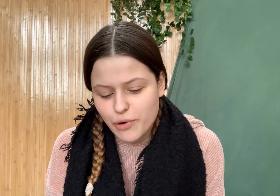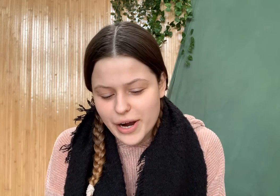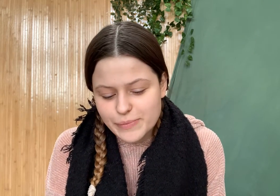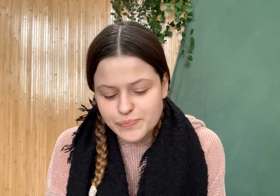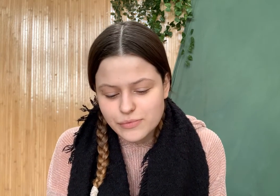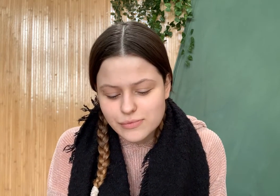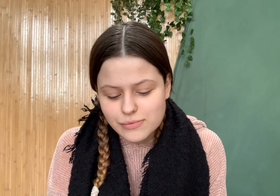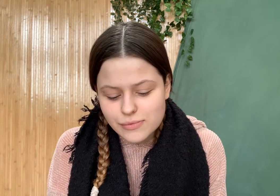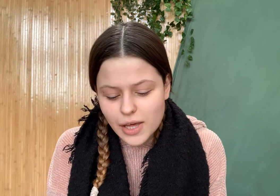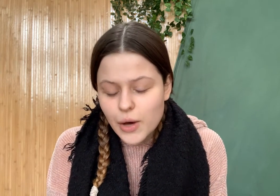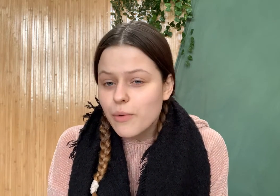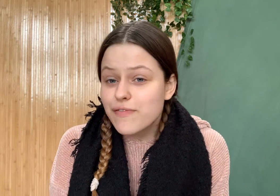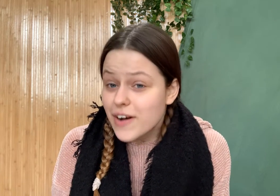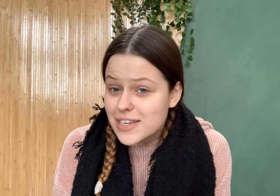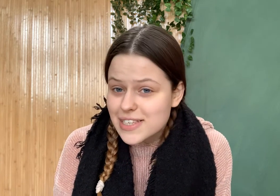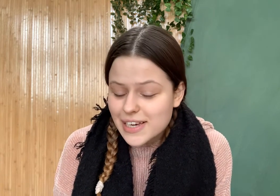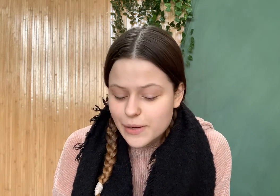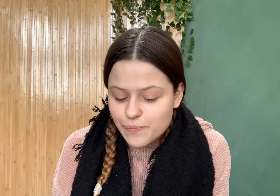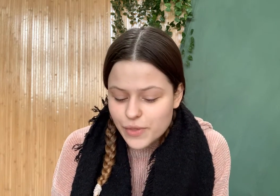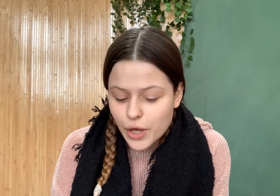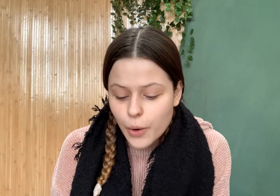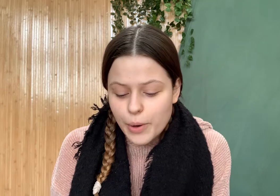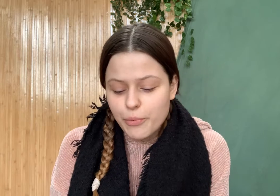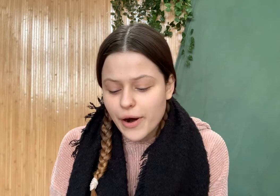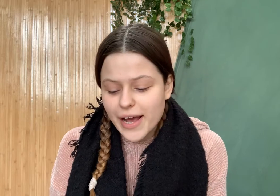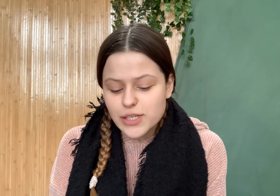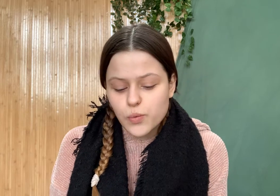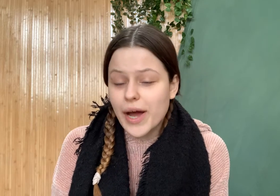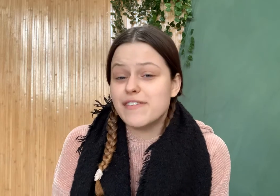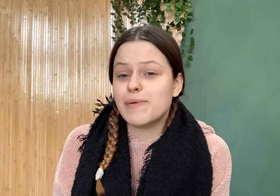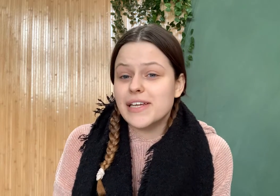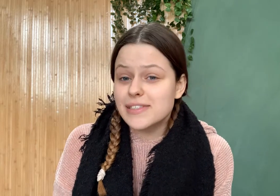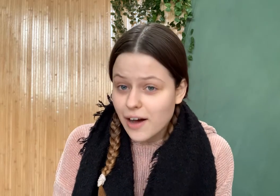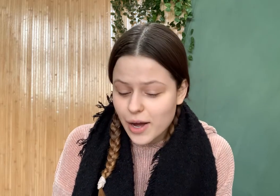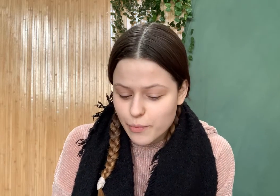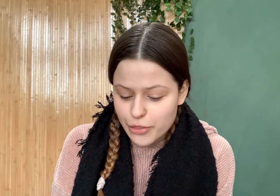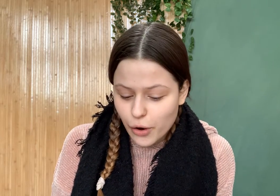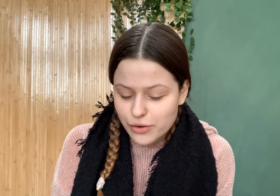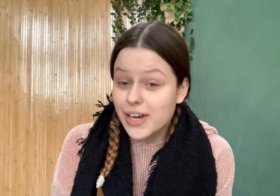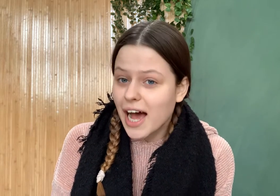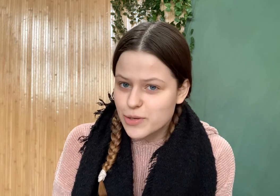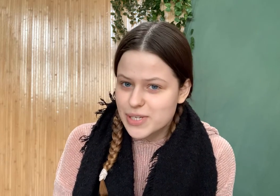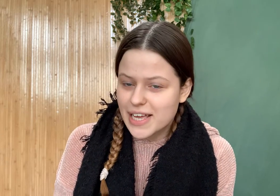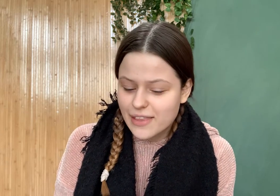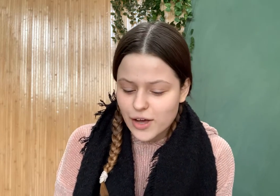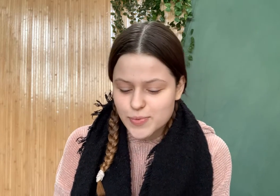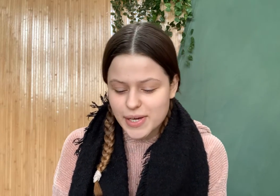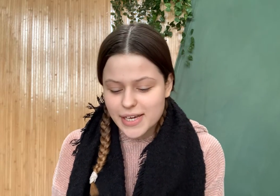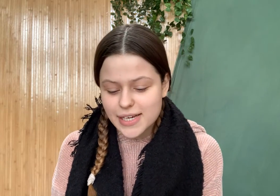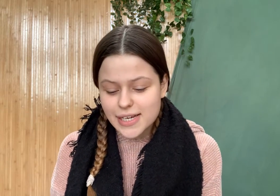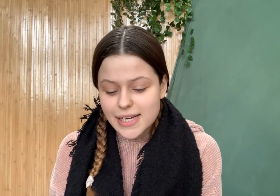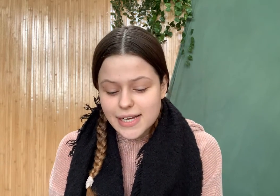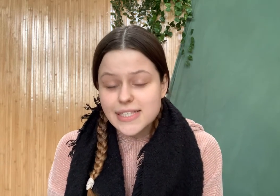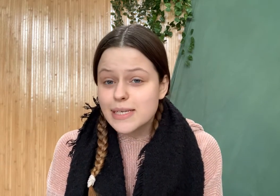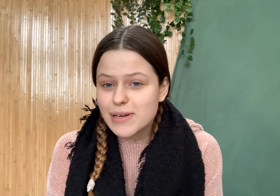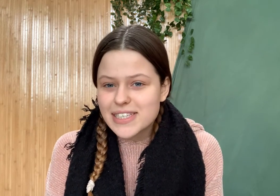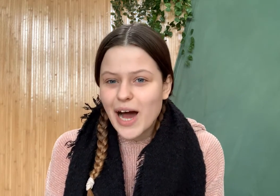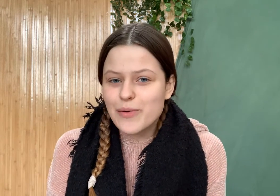pray? Well, firstly, we pray as a way of spending time with God, as we said last week, similar to how we